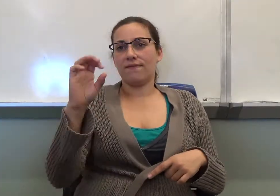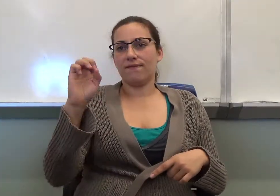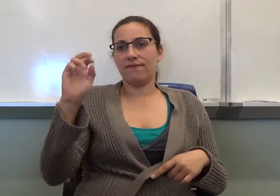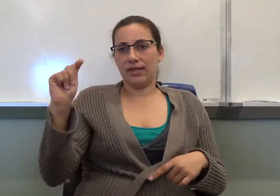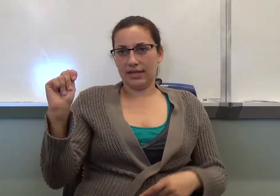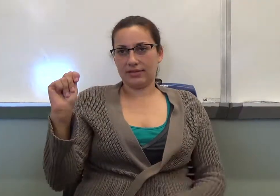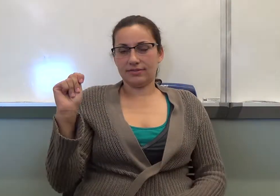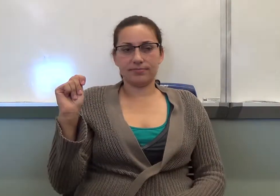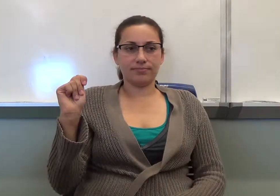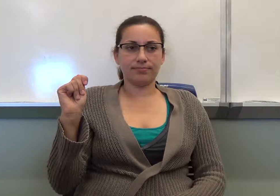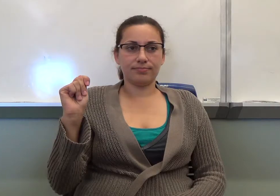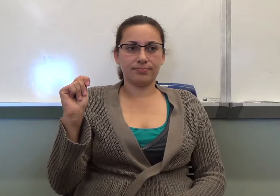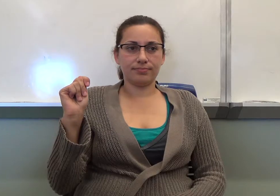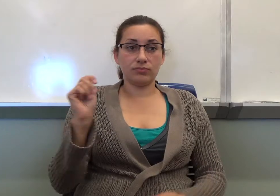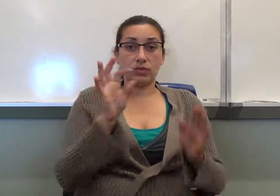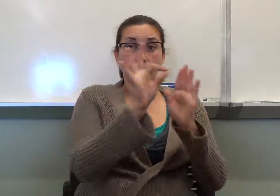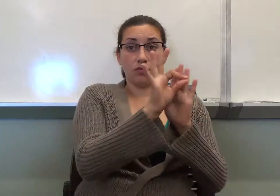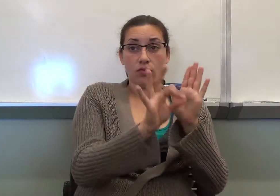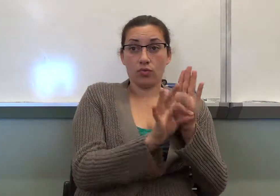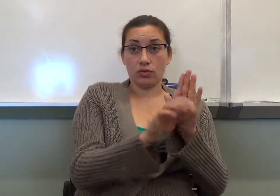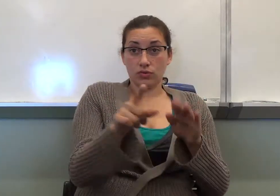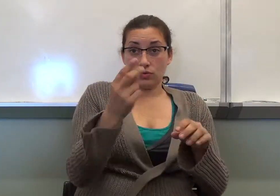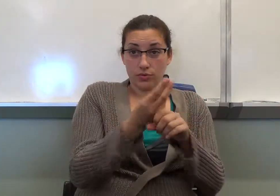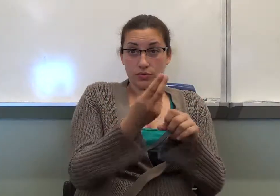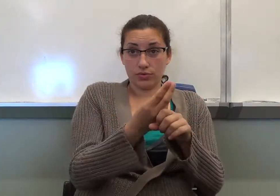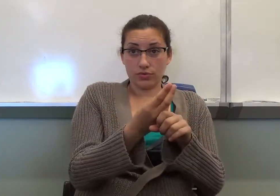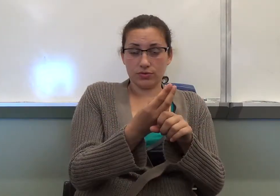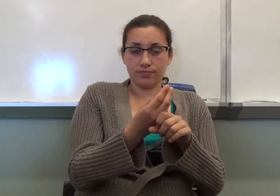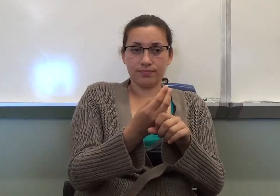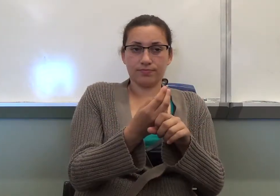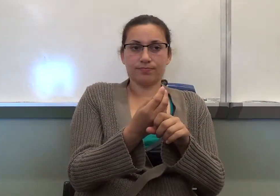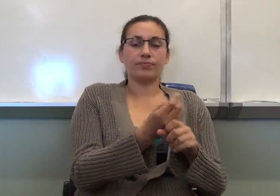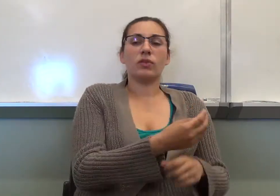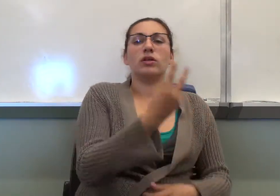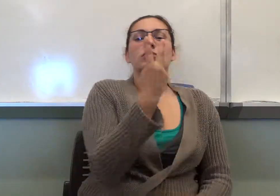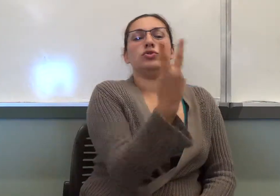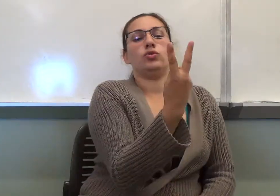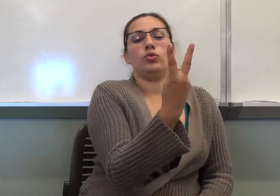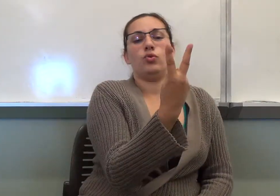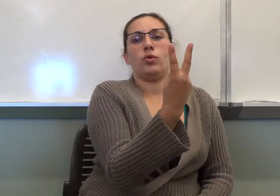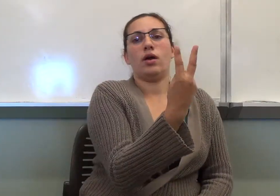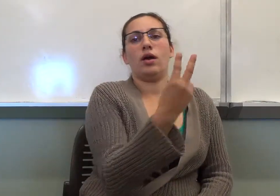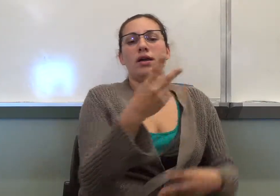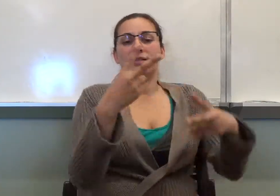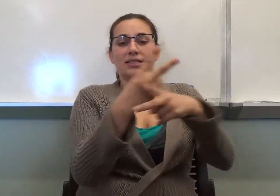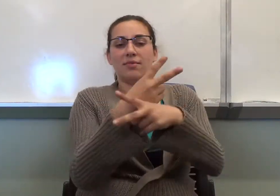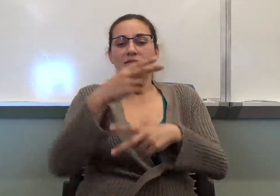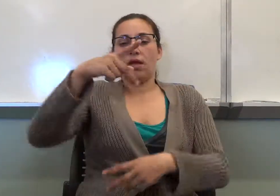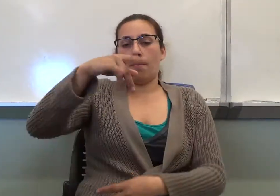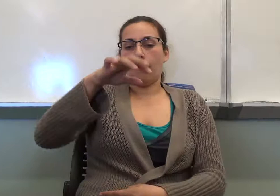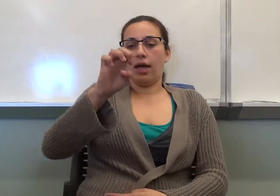Well, at that point, the formula to use is 2 pi r, because that's got the radius in it. And you can just plug that number into it.